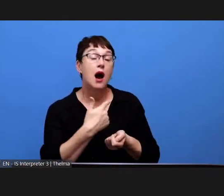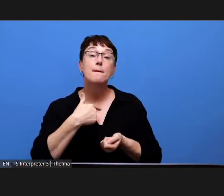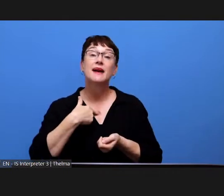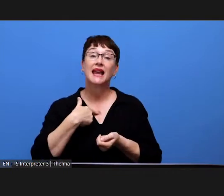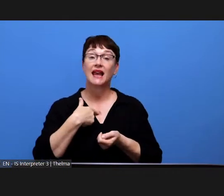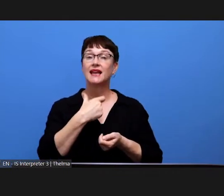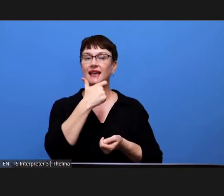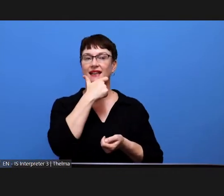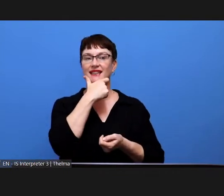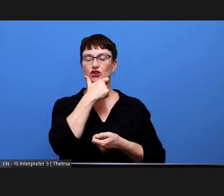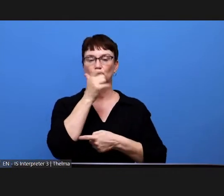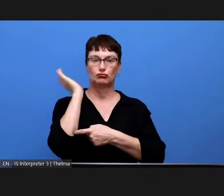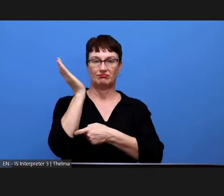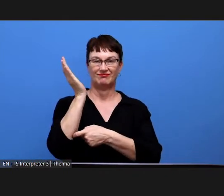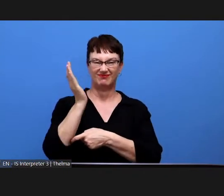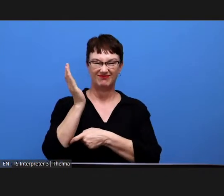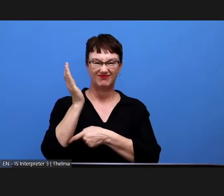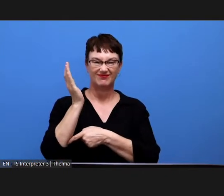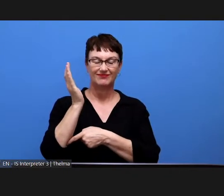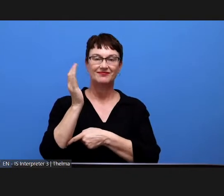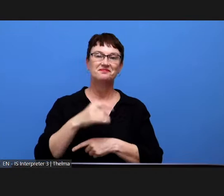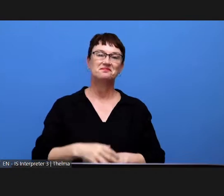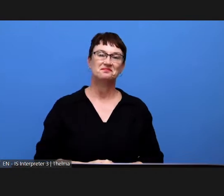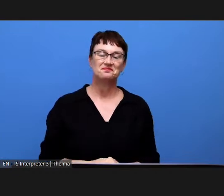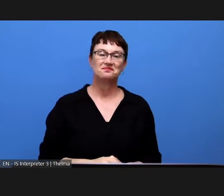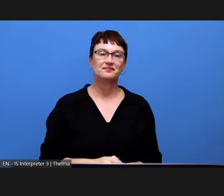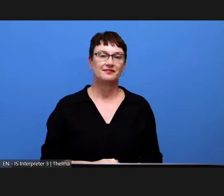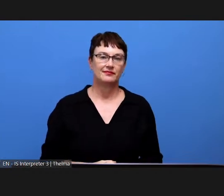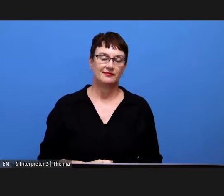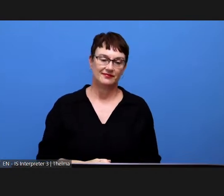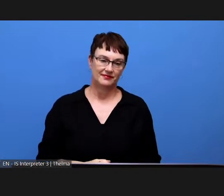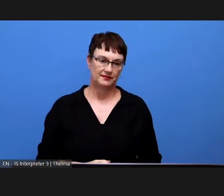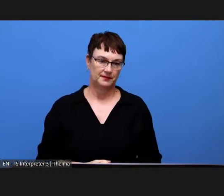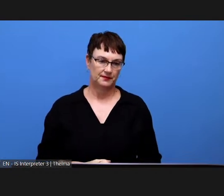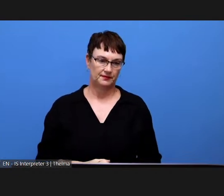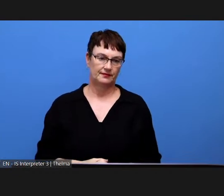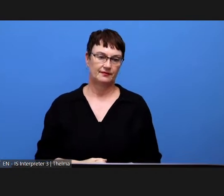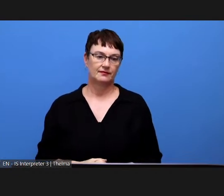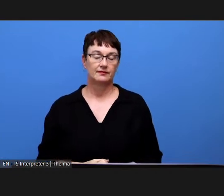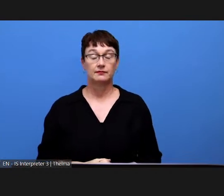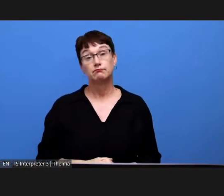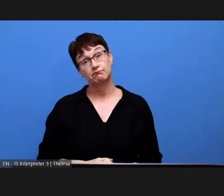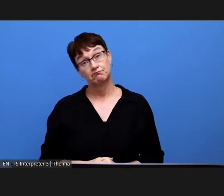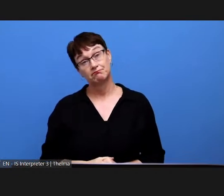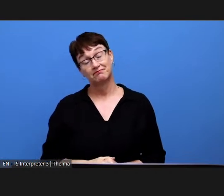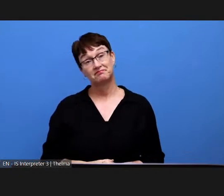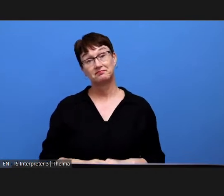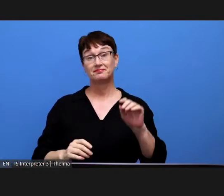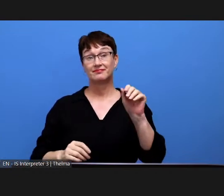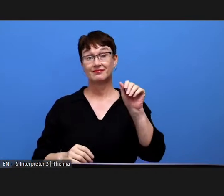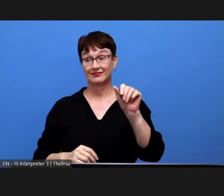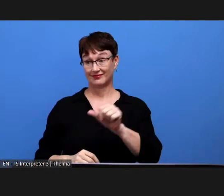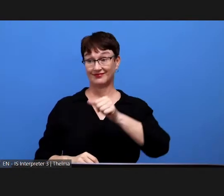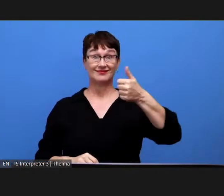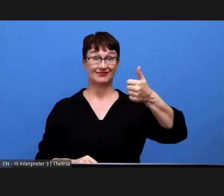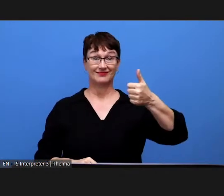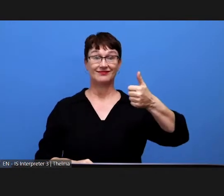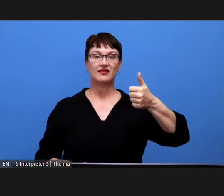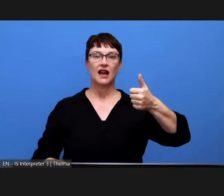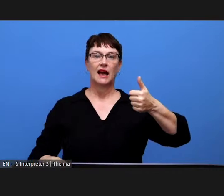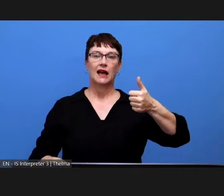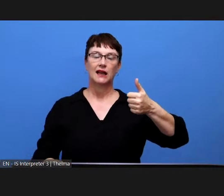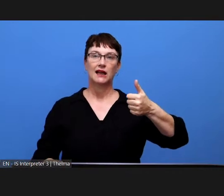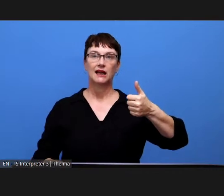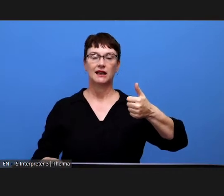First of all, it's a little bit difficult to speak about representation and